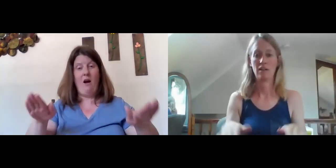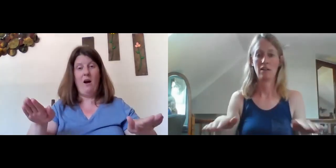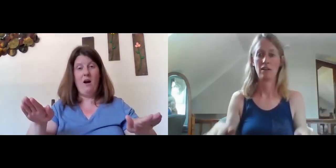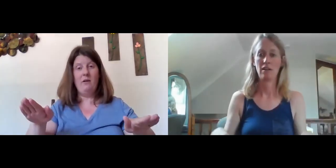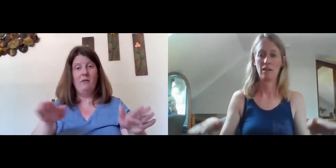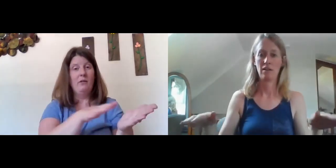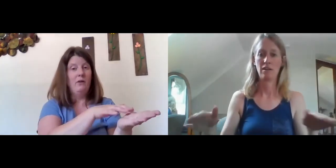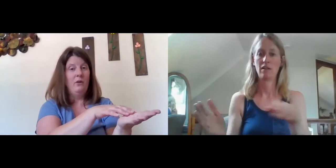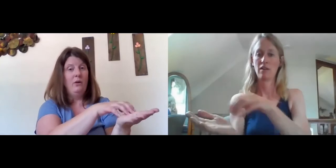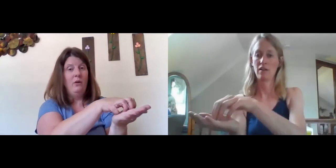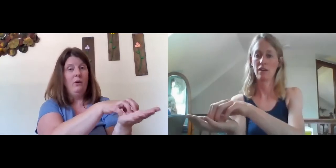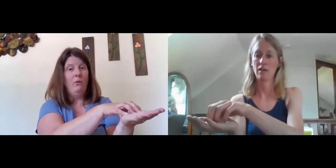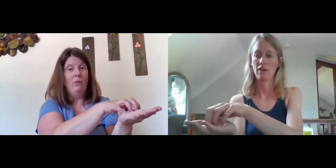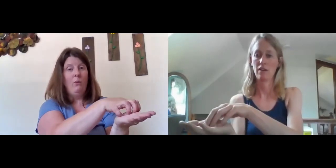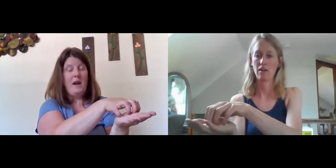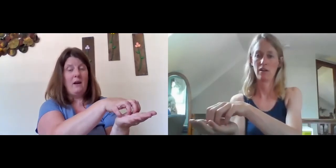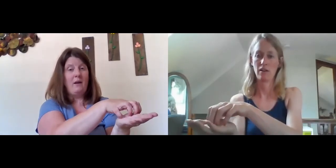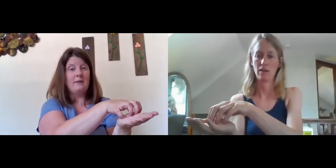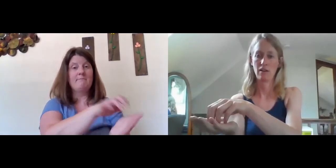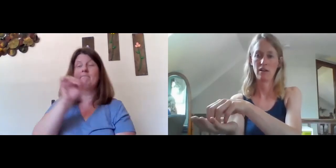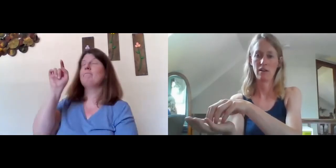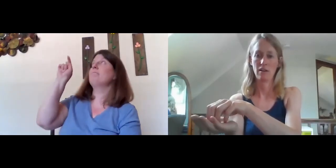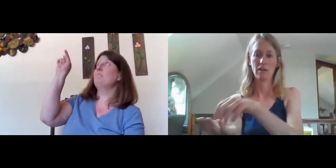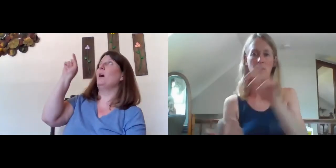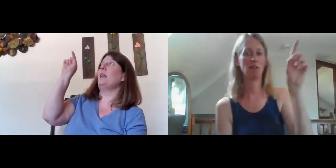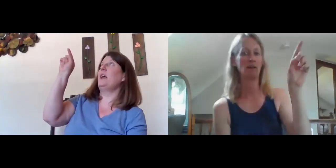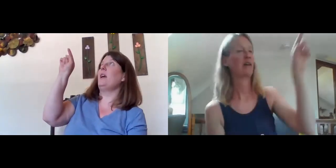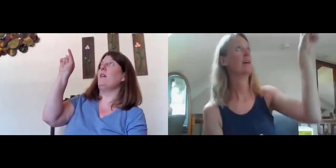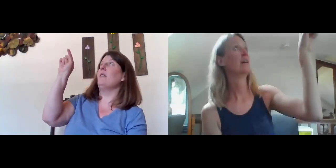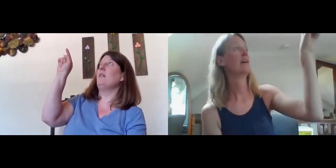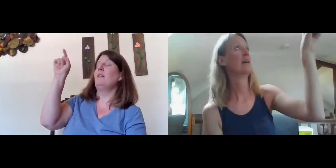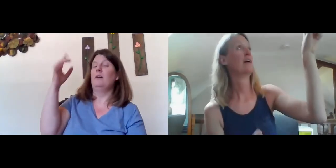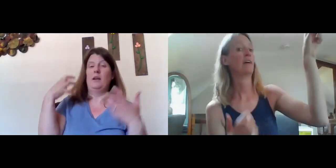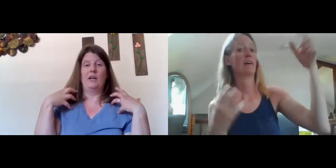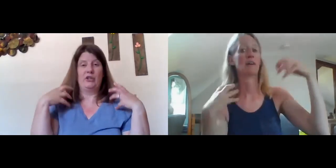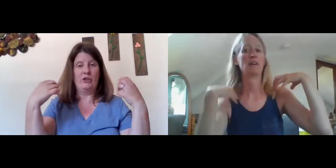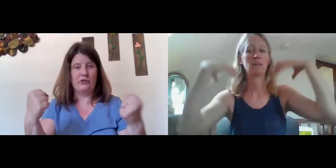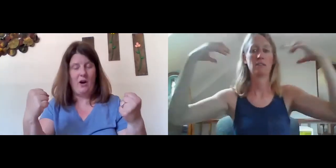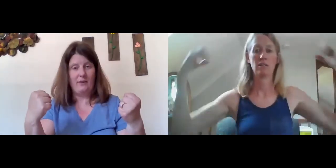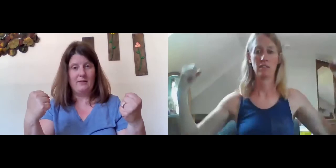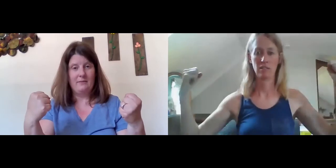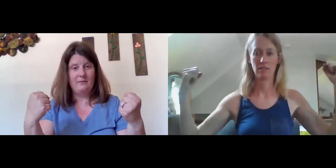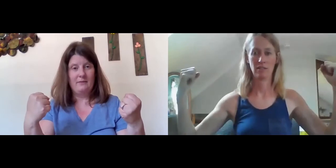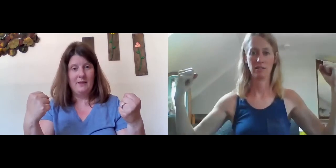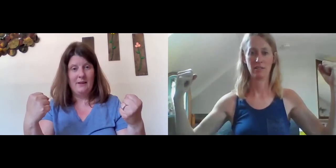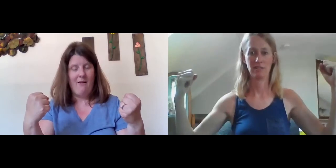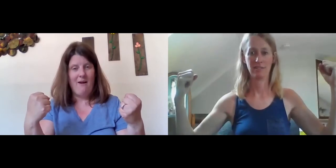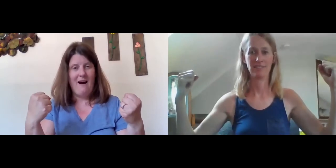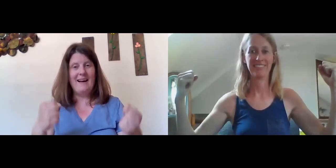They are weak, but he is strong.